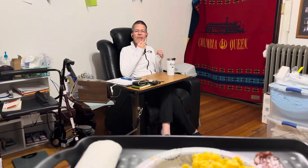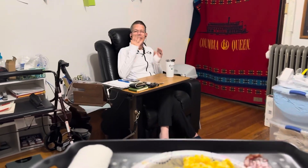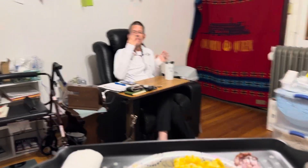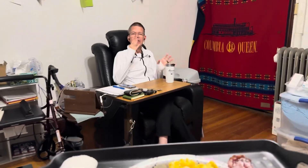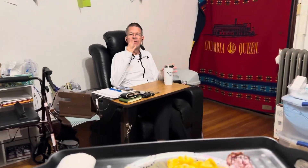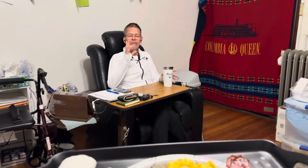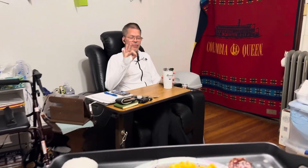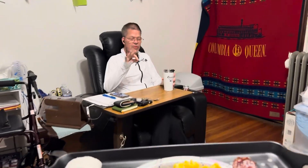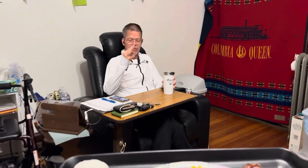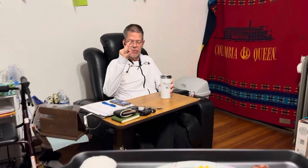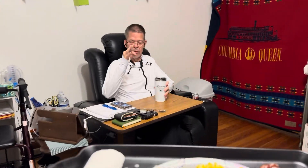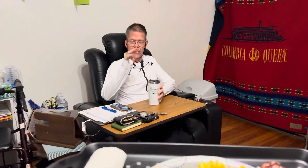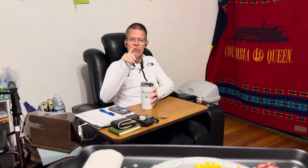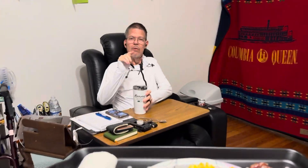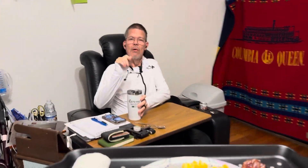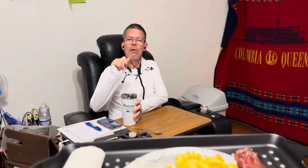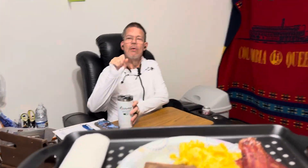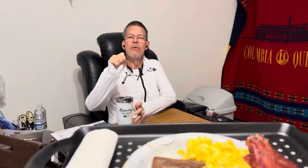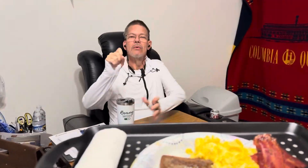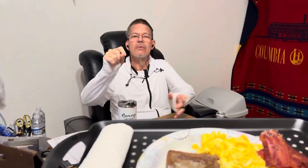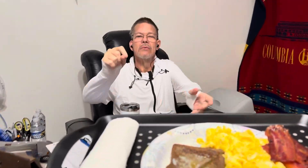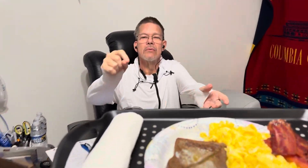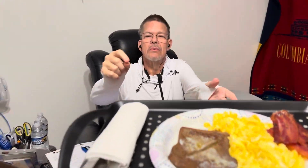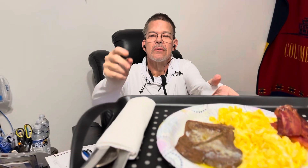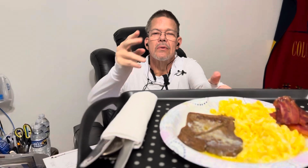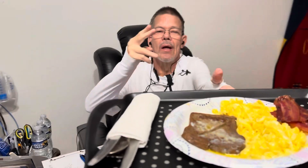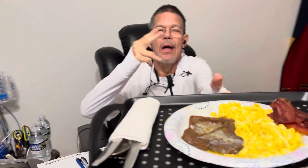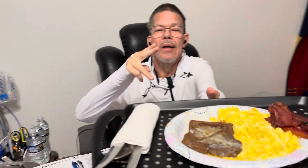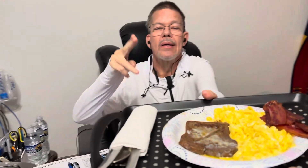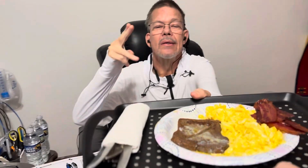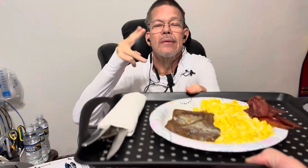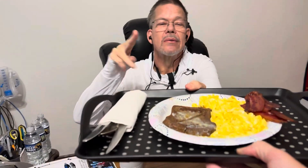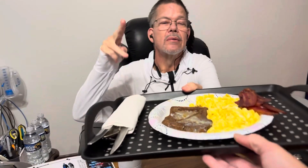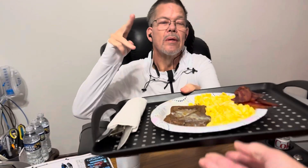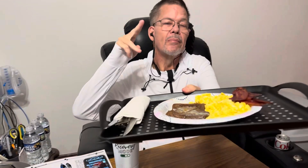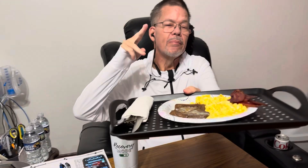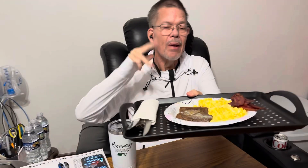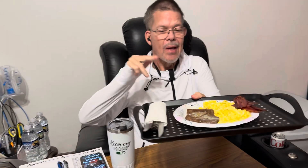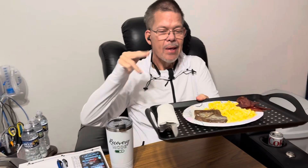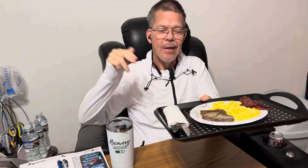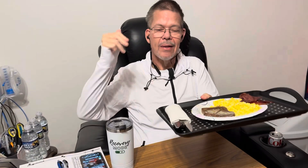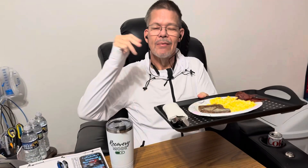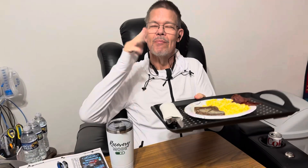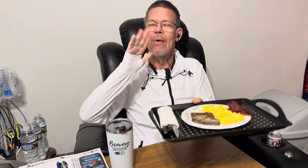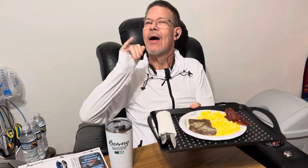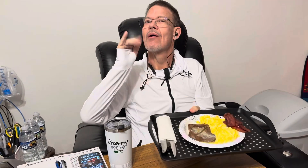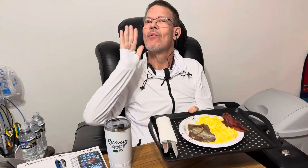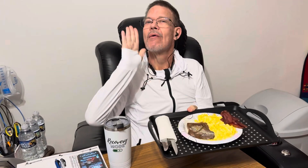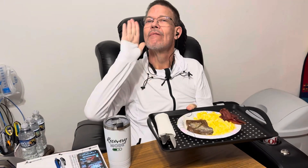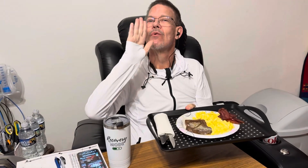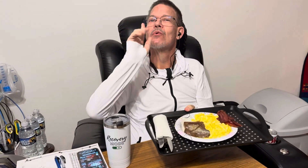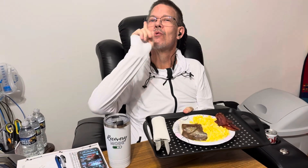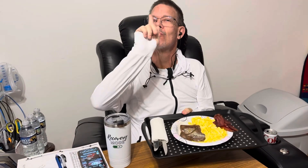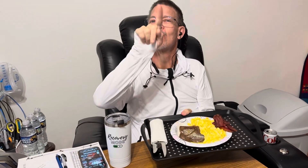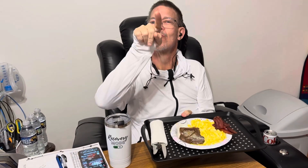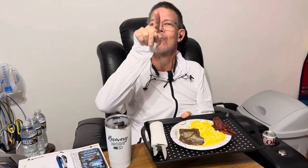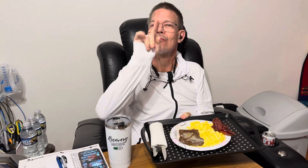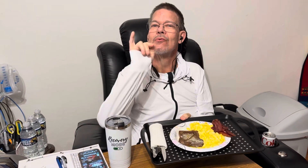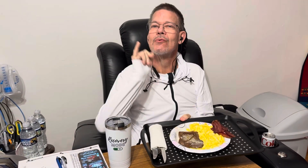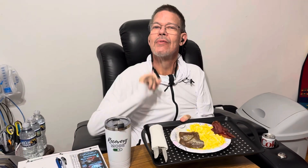Now my breakfast: French toast, eggs, bacon by wonderful